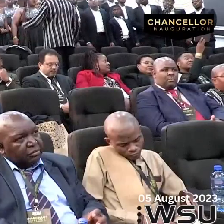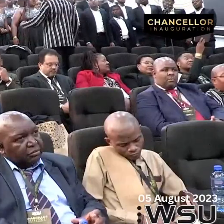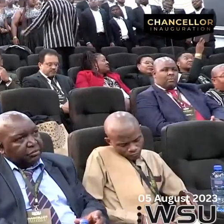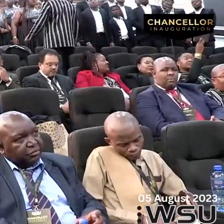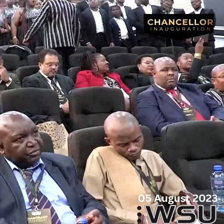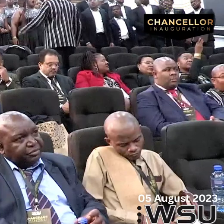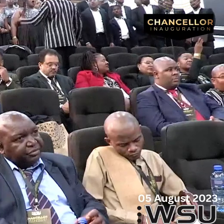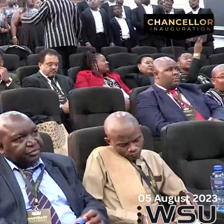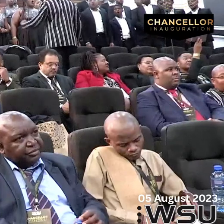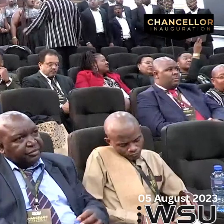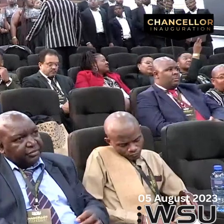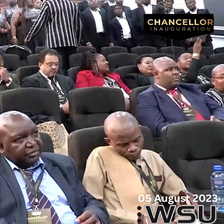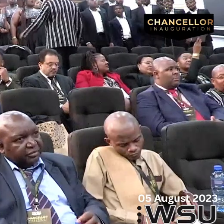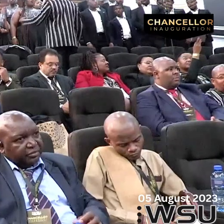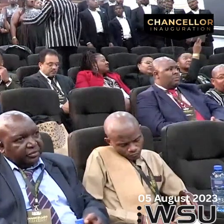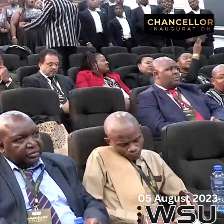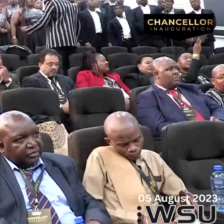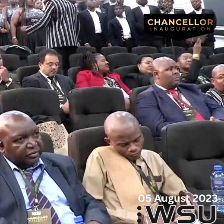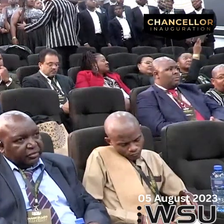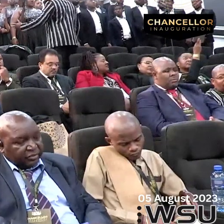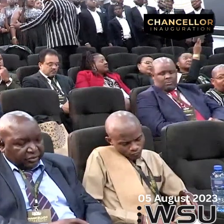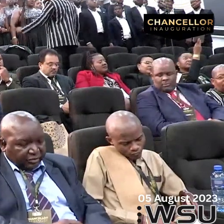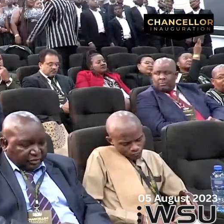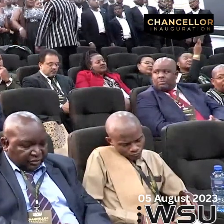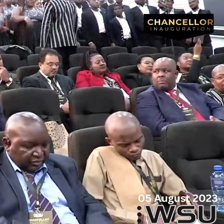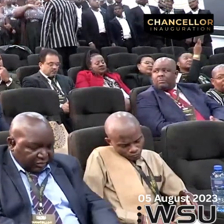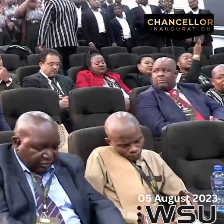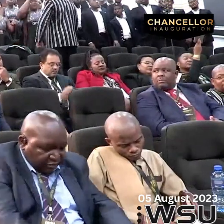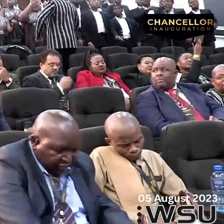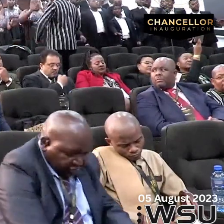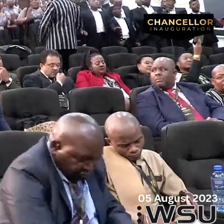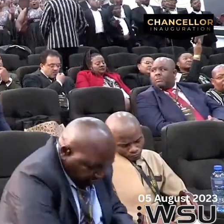Sali Kopunga Kondi